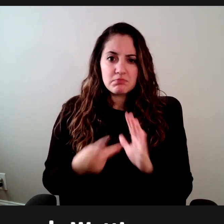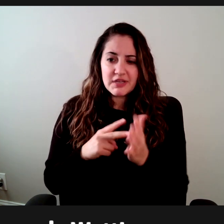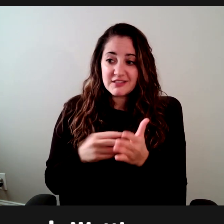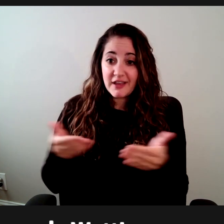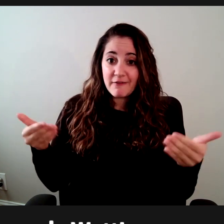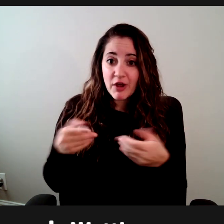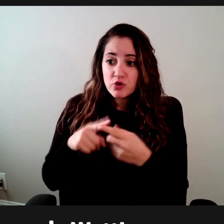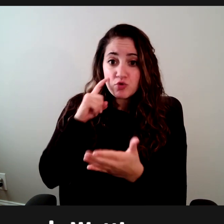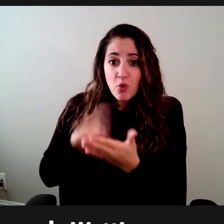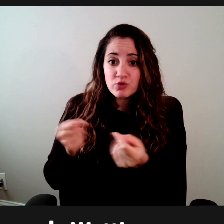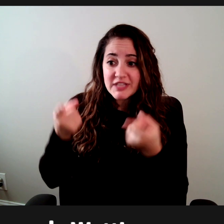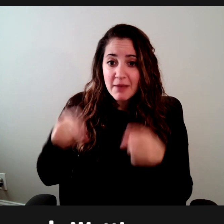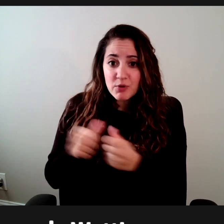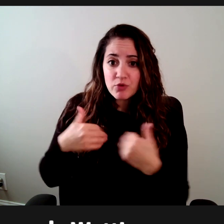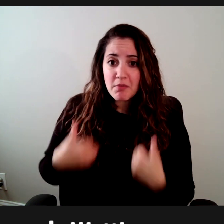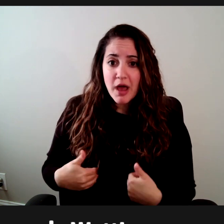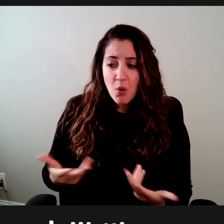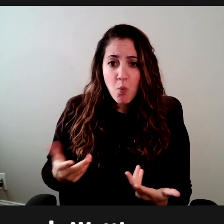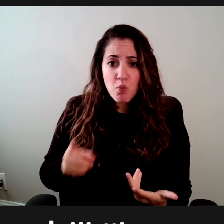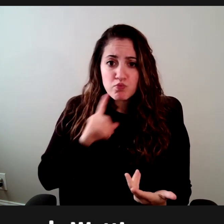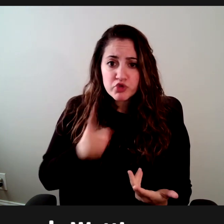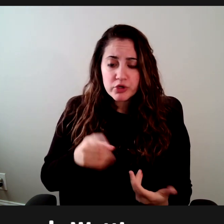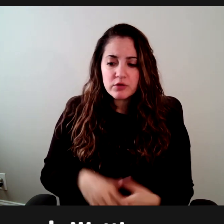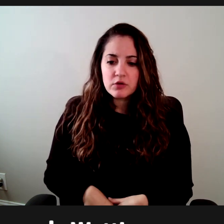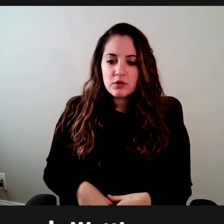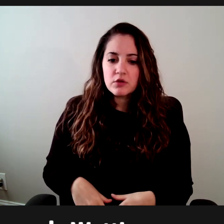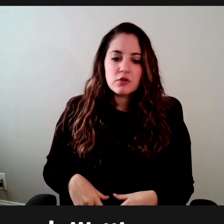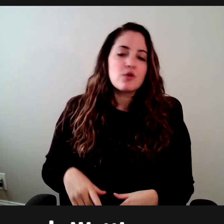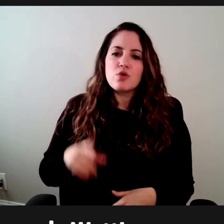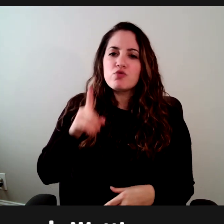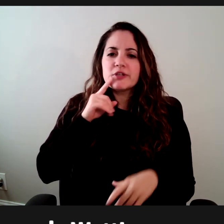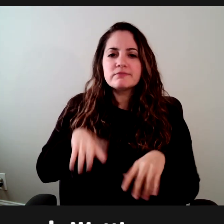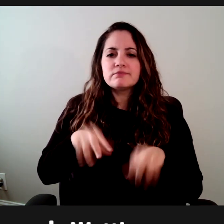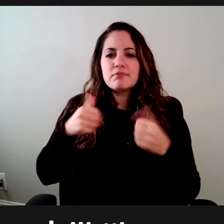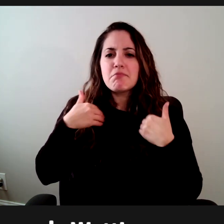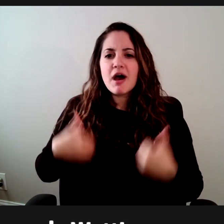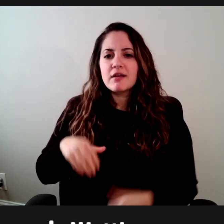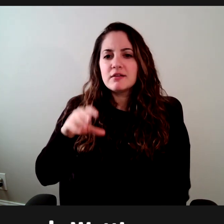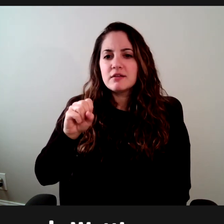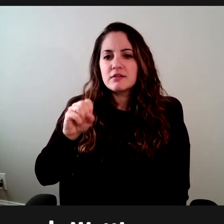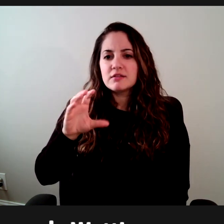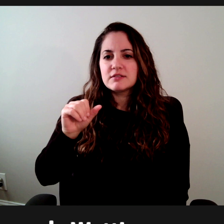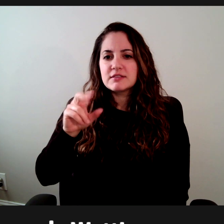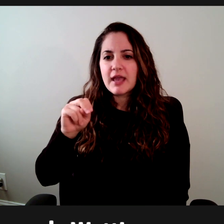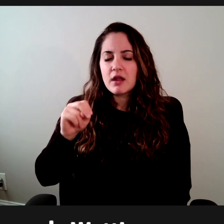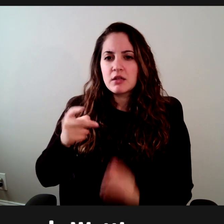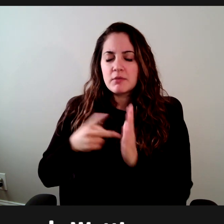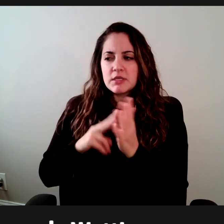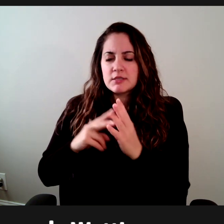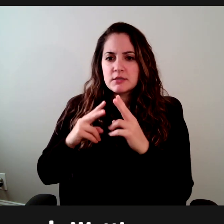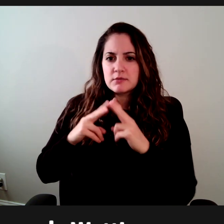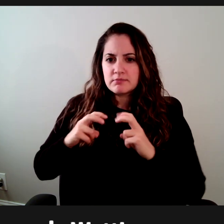Like invite you to notice what's happening? Right. Yeah. So just start to scan. Just see, like, how are you